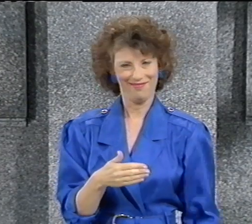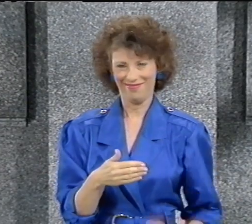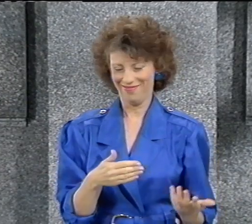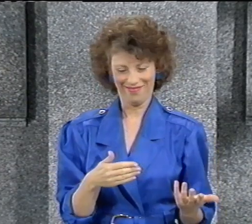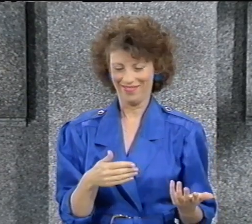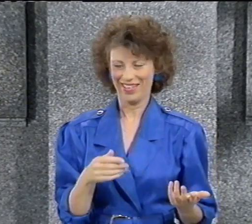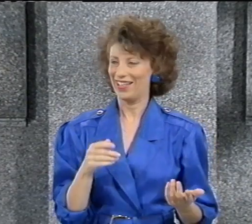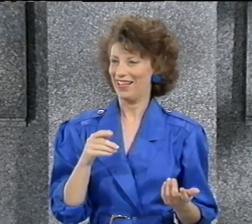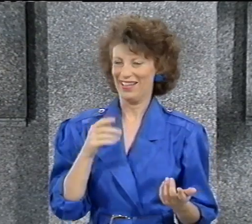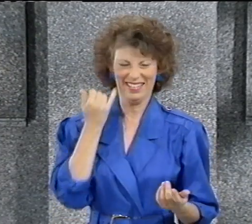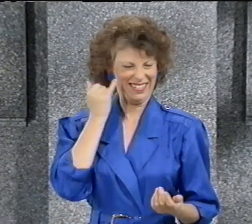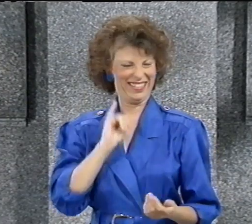That really looks silly.